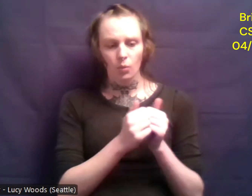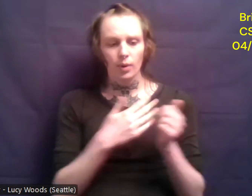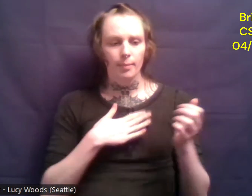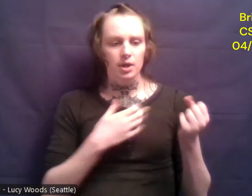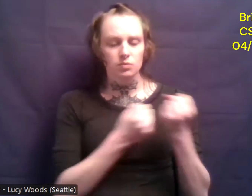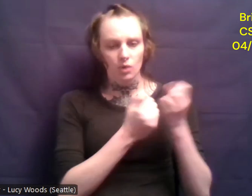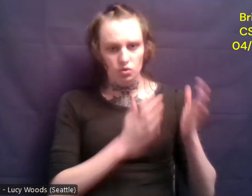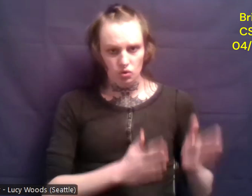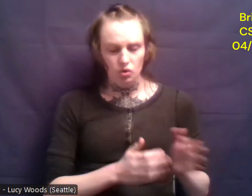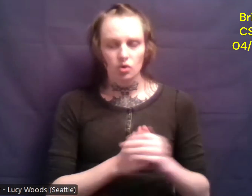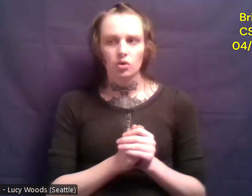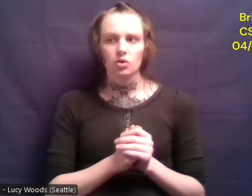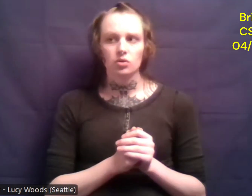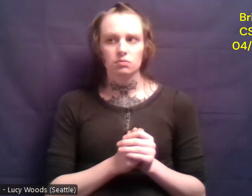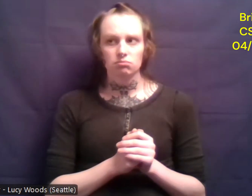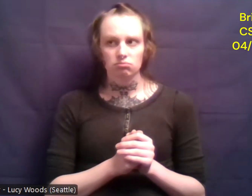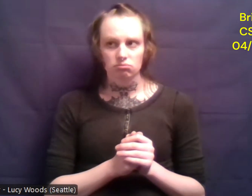Um,